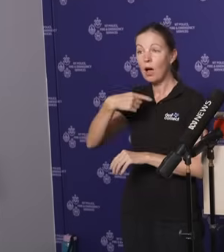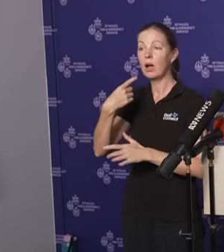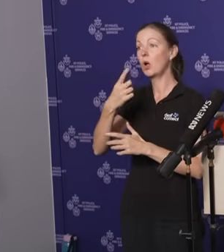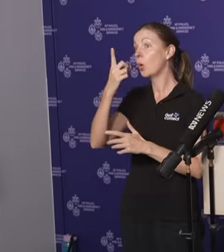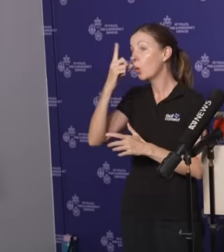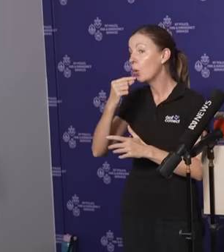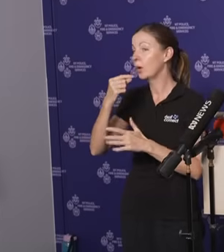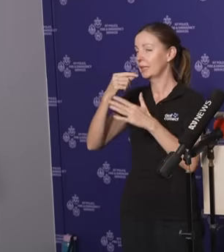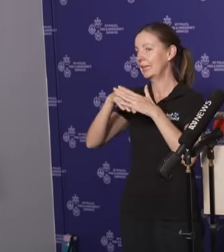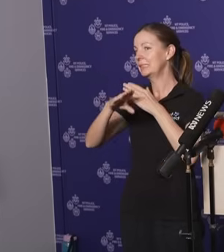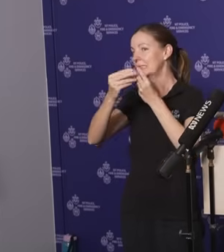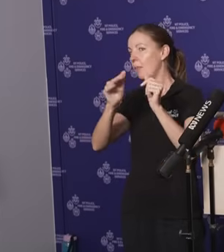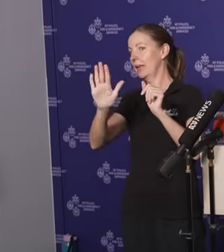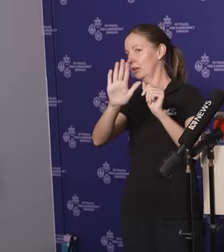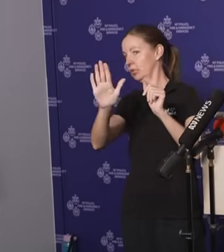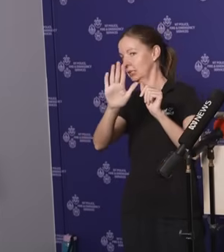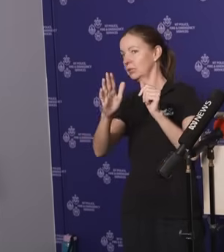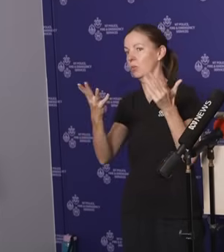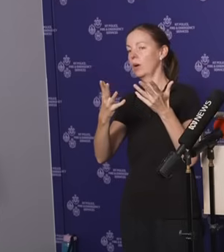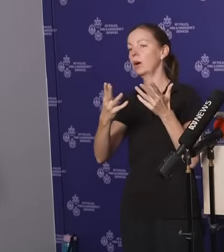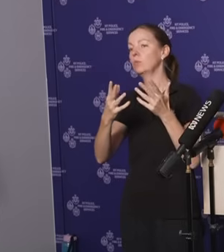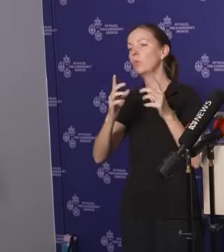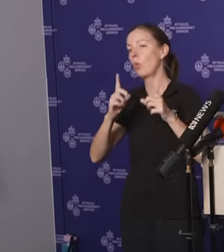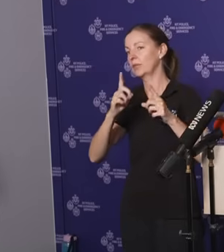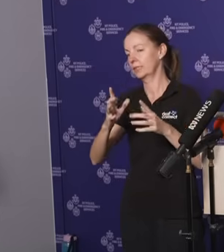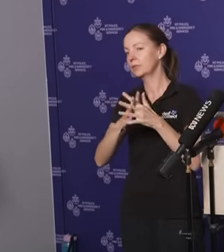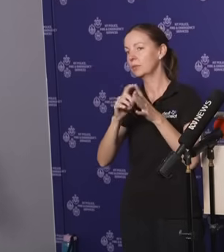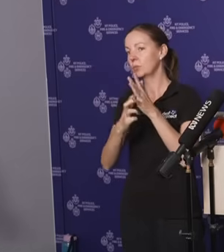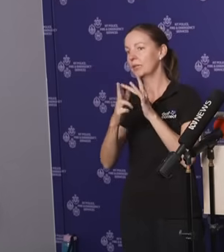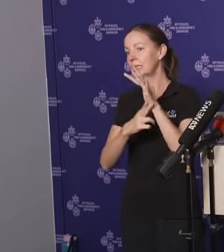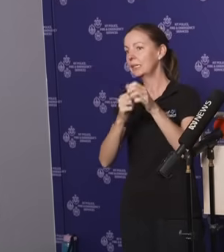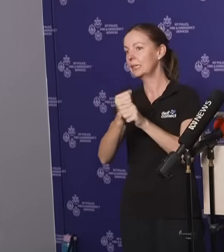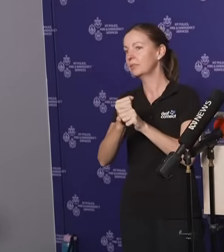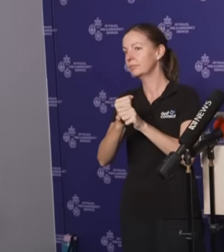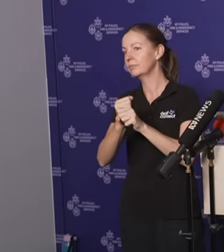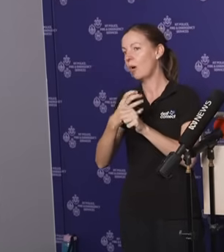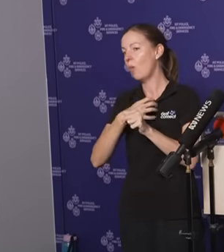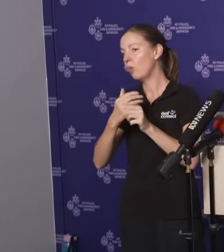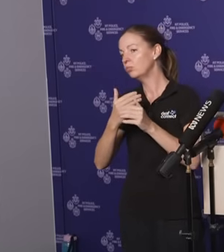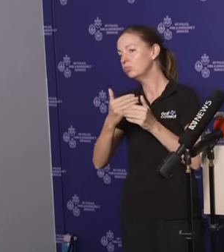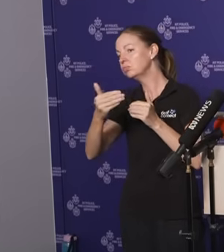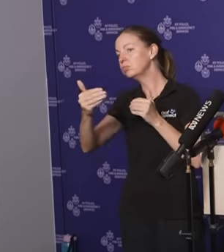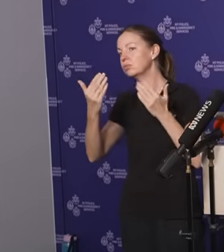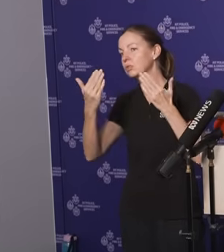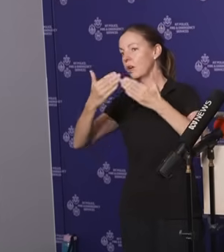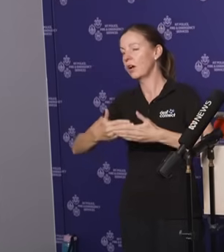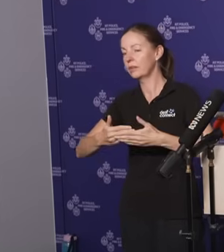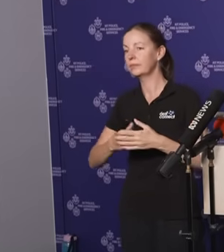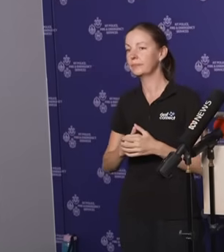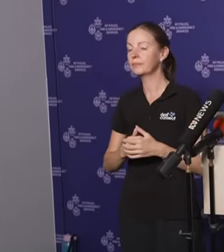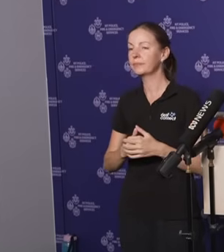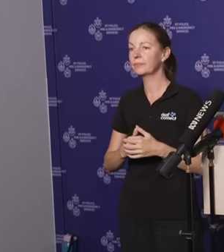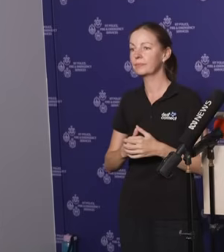the coast. Can you repeat that again? As the system nears the coast, destructive wind gusts of